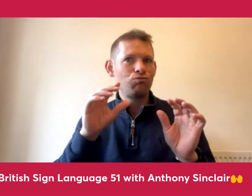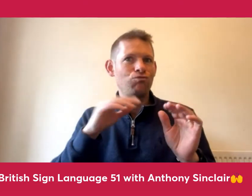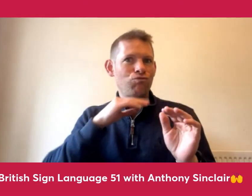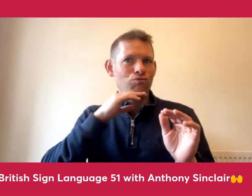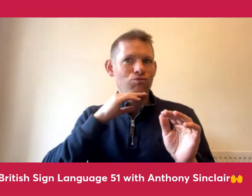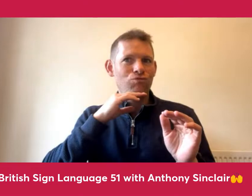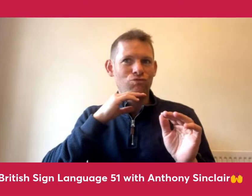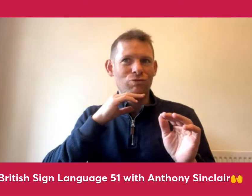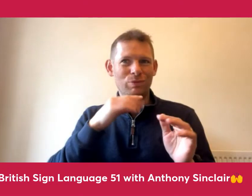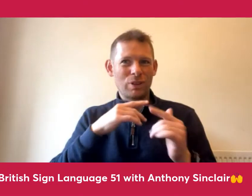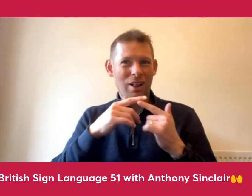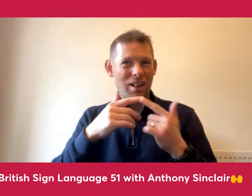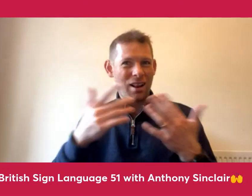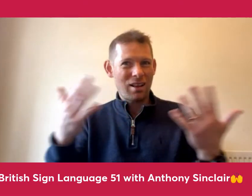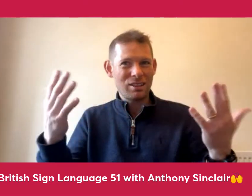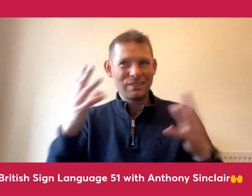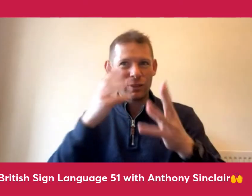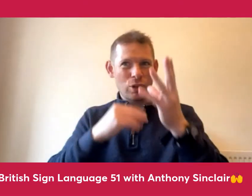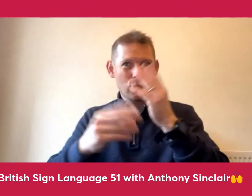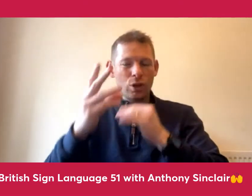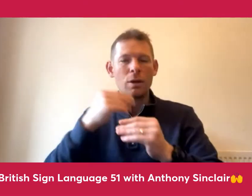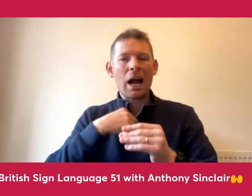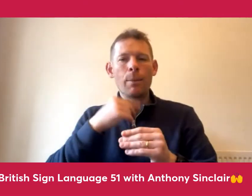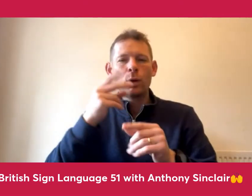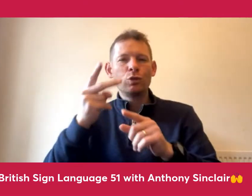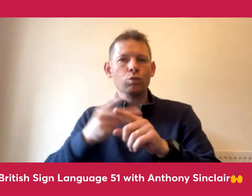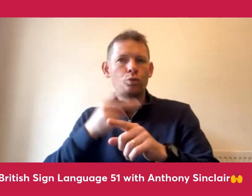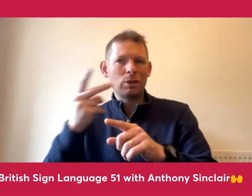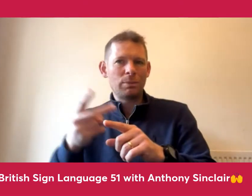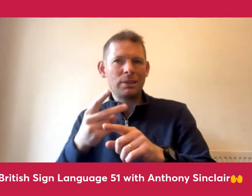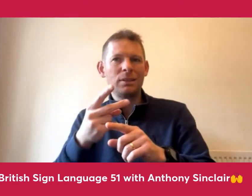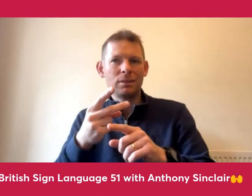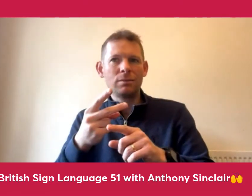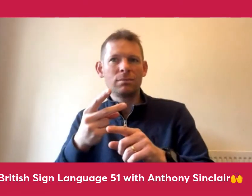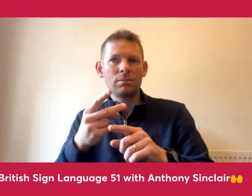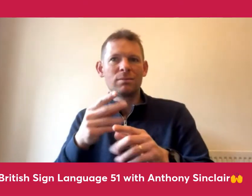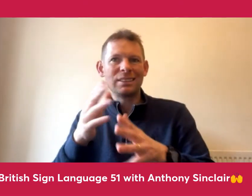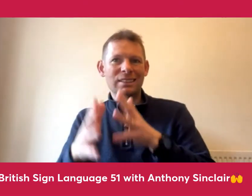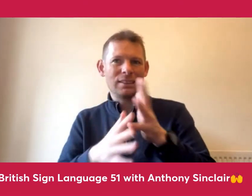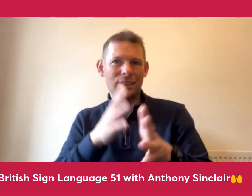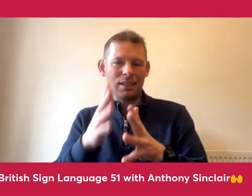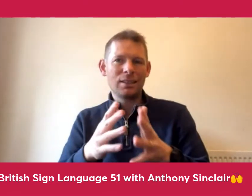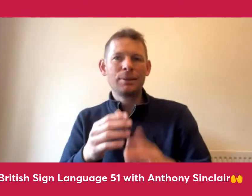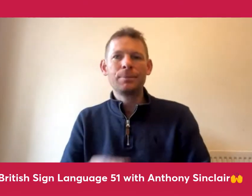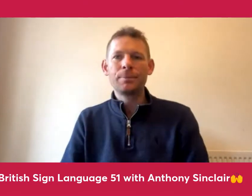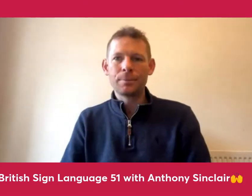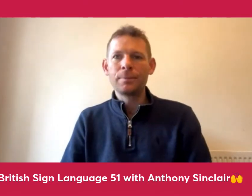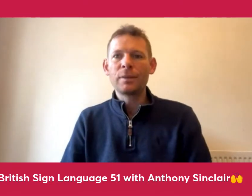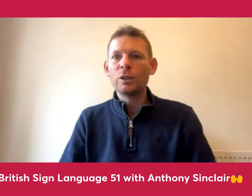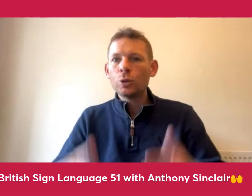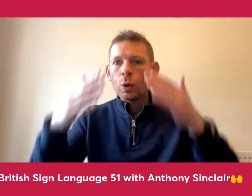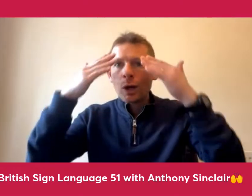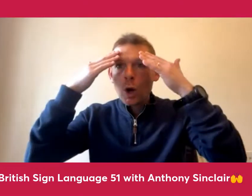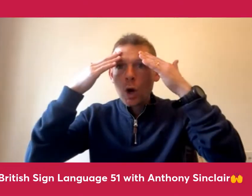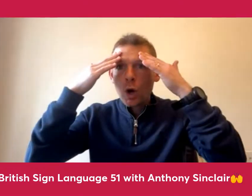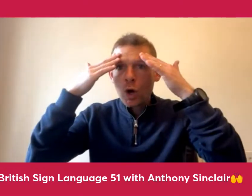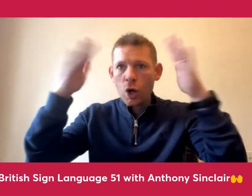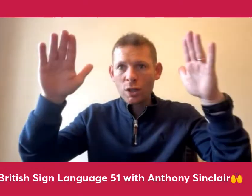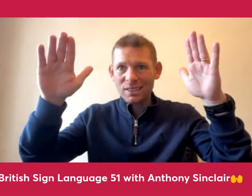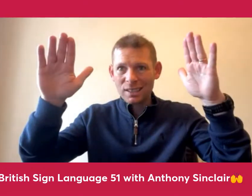Okay, I think probably that's enough today. You've learnt lots. We've gone through lots of signs. So let's just repeat the signs that we've learnt. So